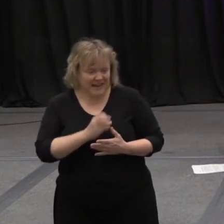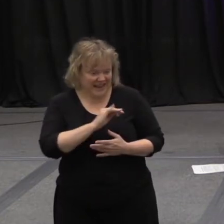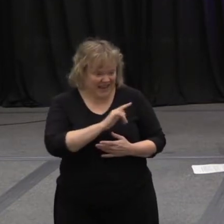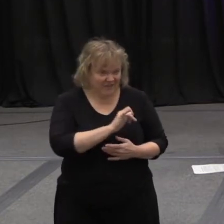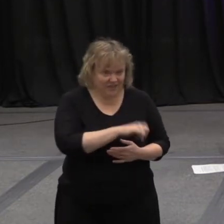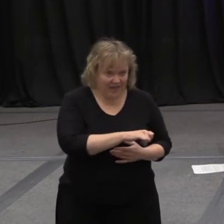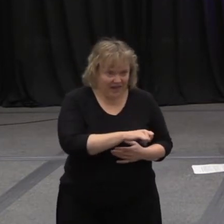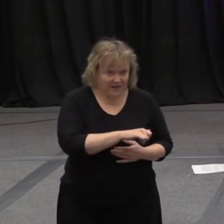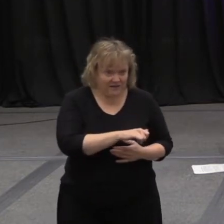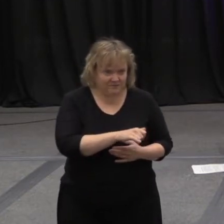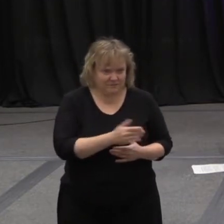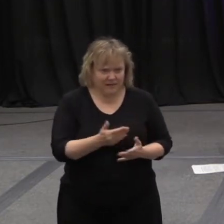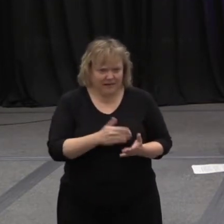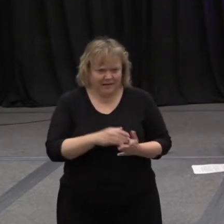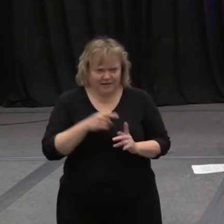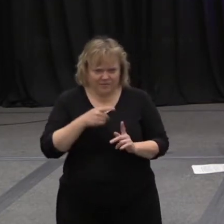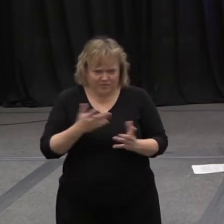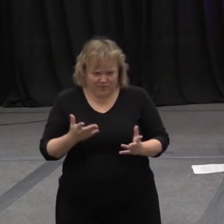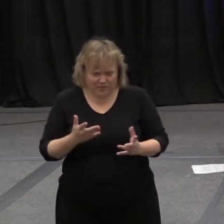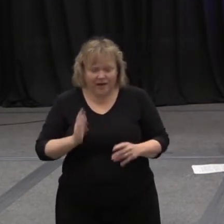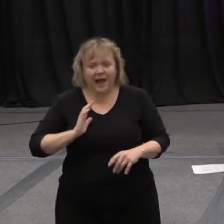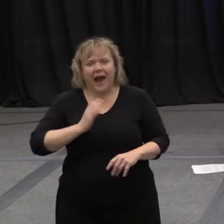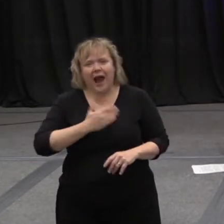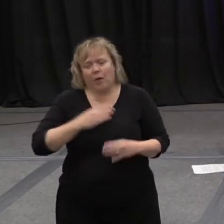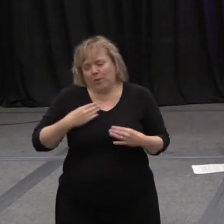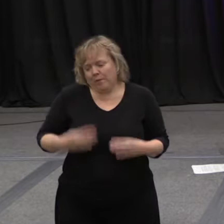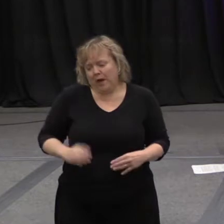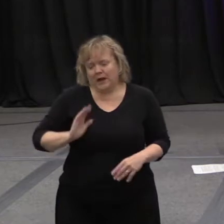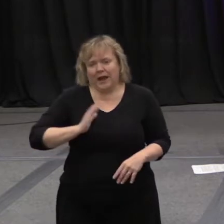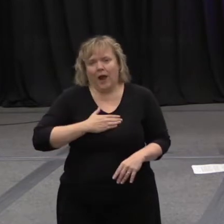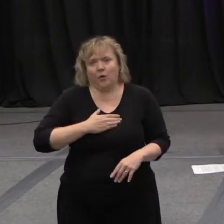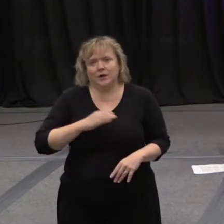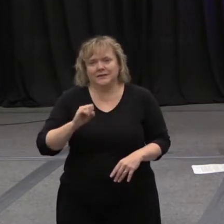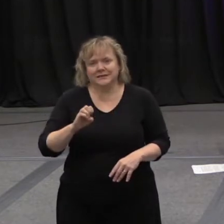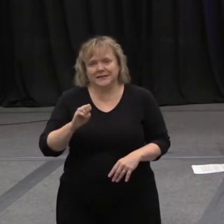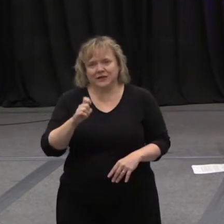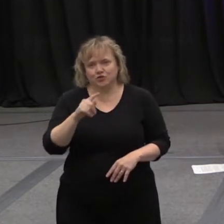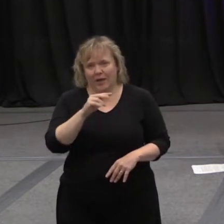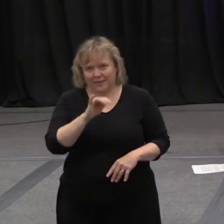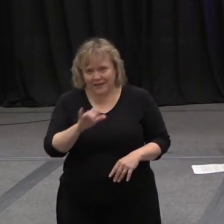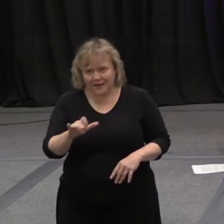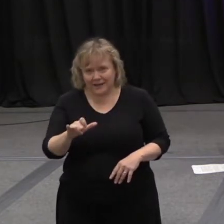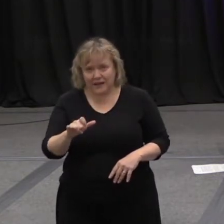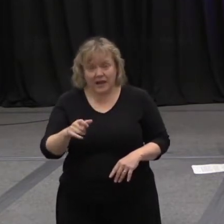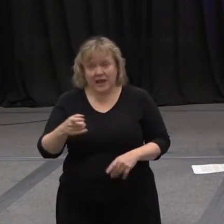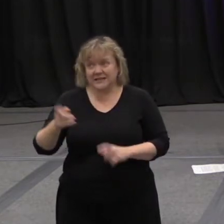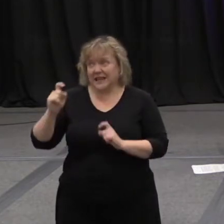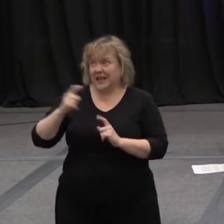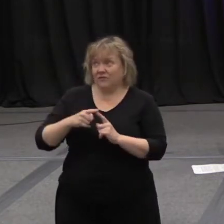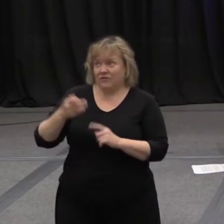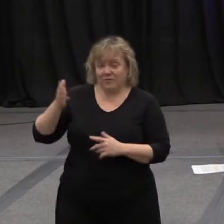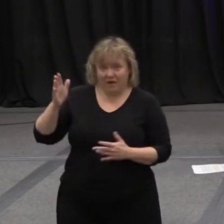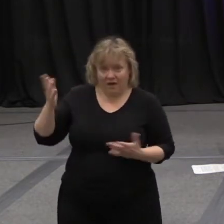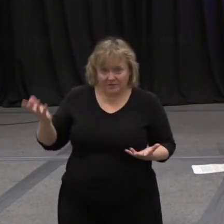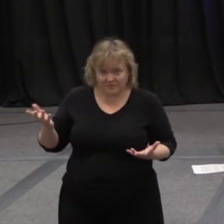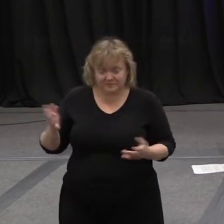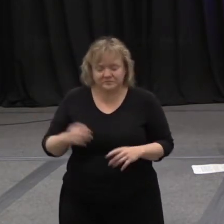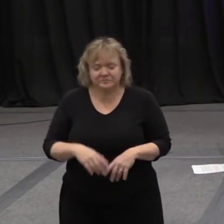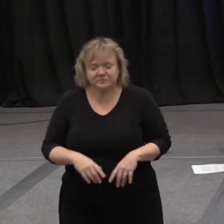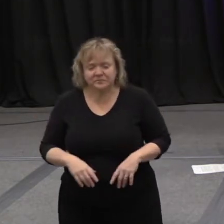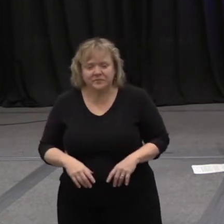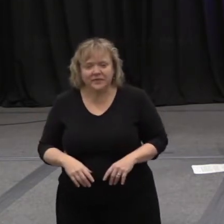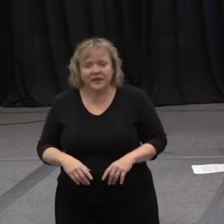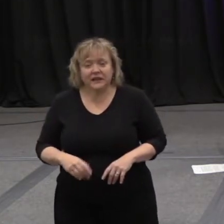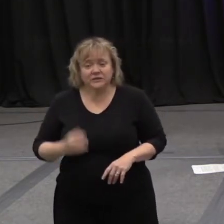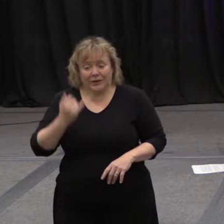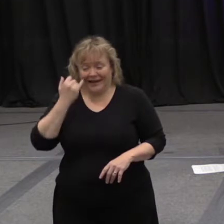are a gift from God, from my point of view. I use a lot of God language, I'm sorry. they're a